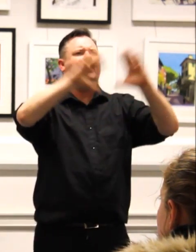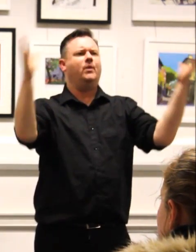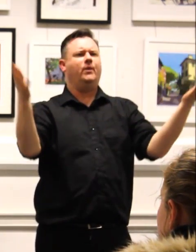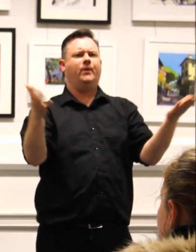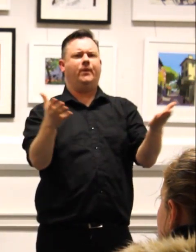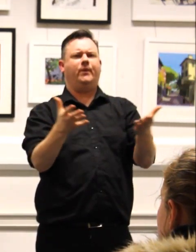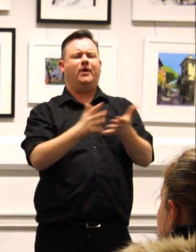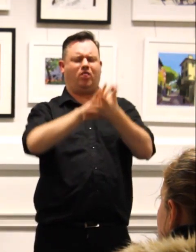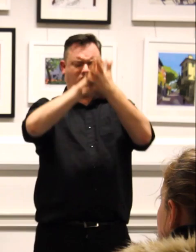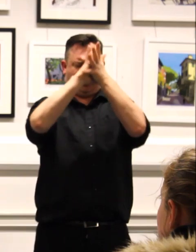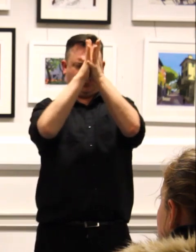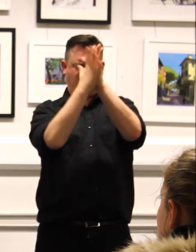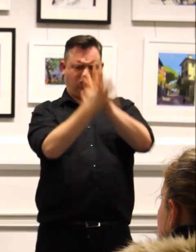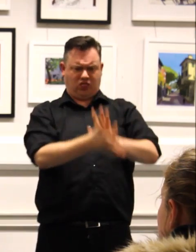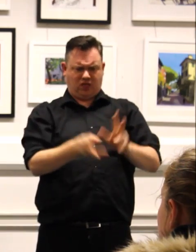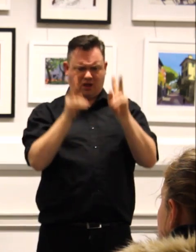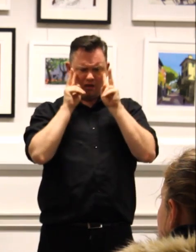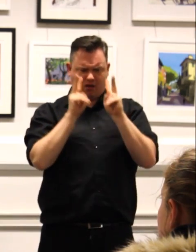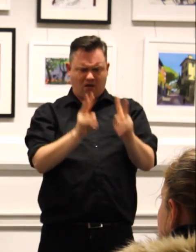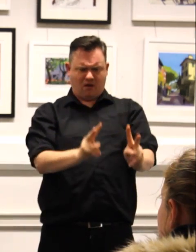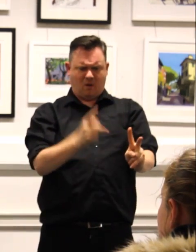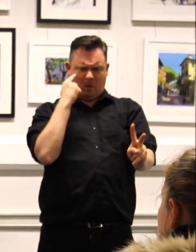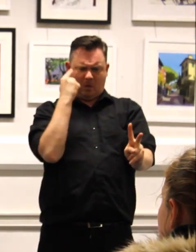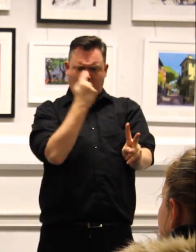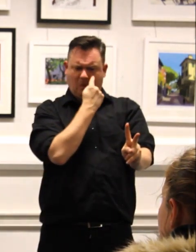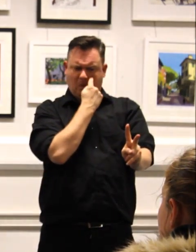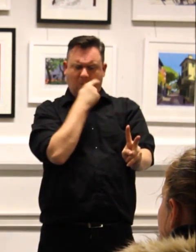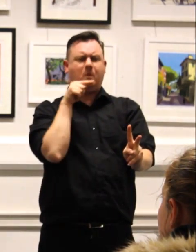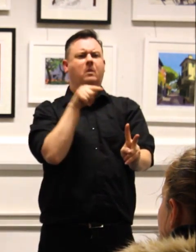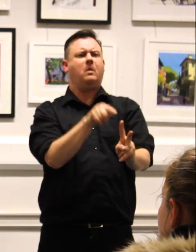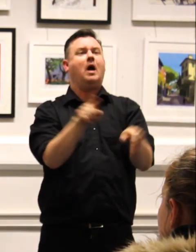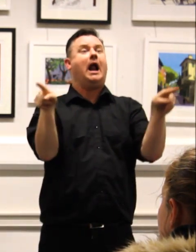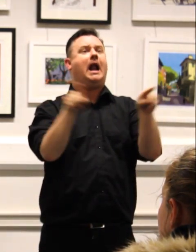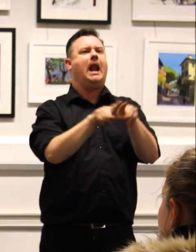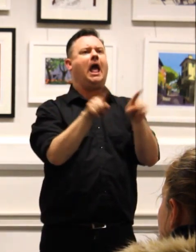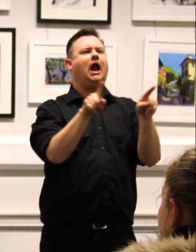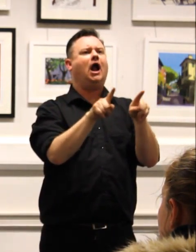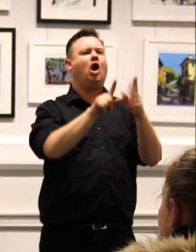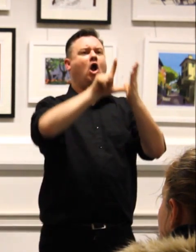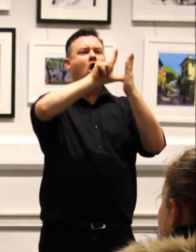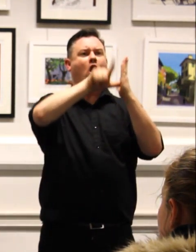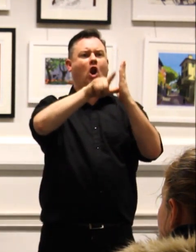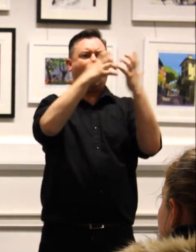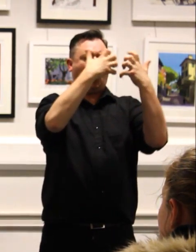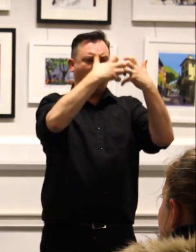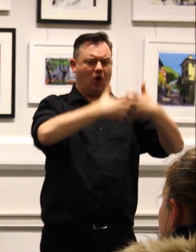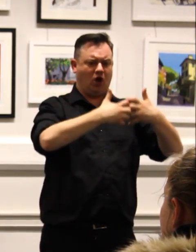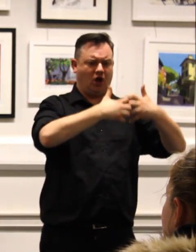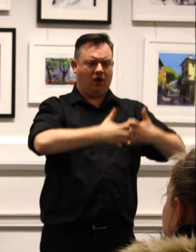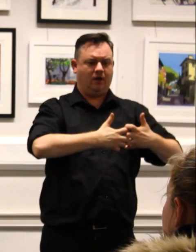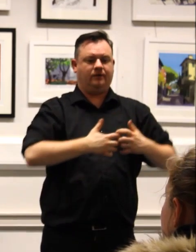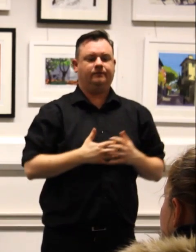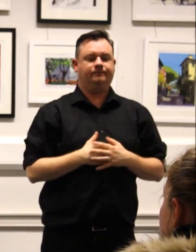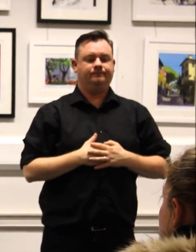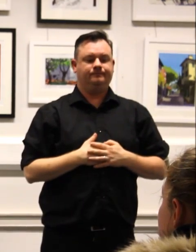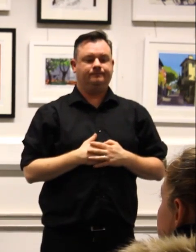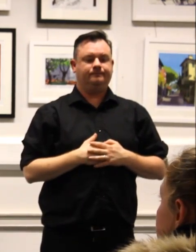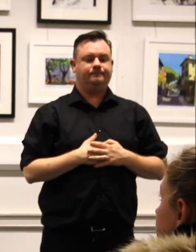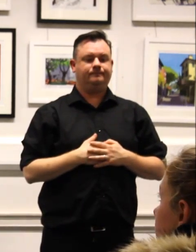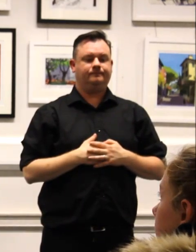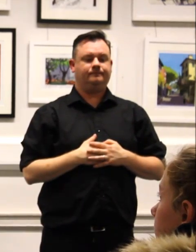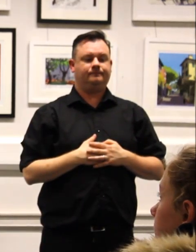to ruins before his eyes, like clockwork.